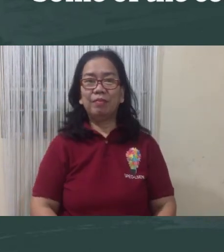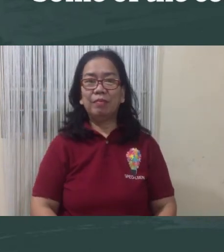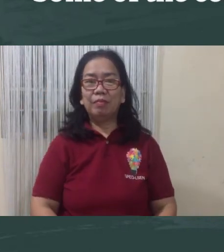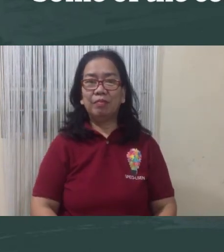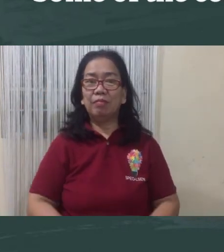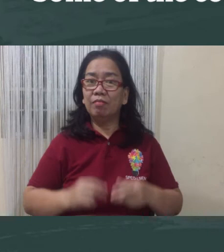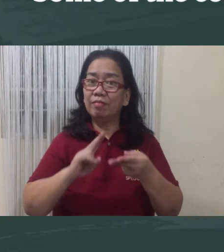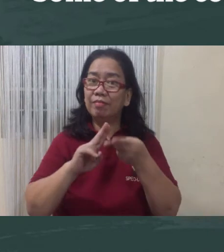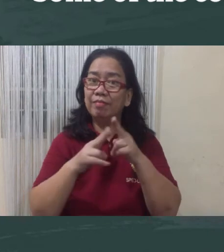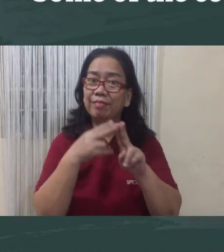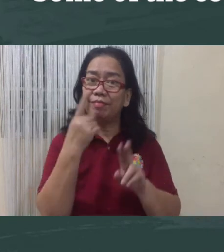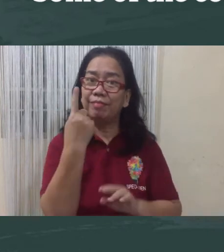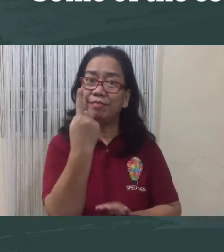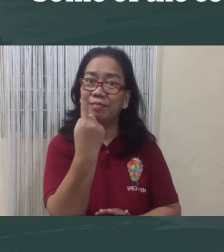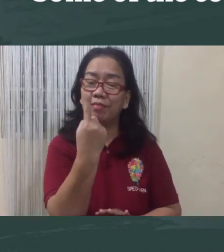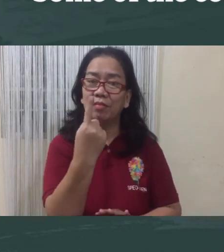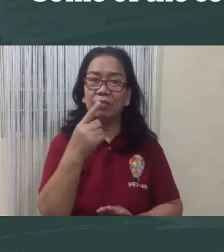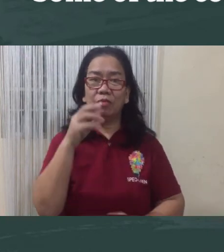Number 1,